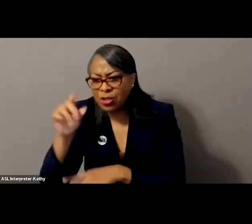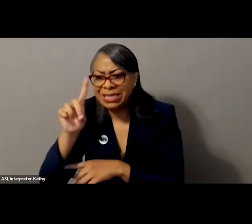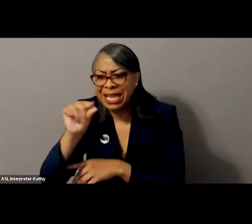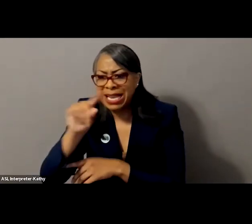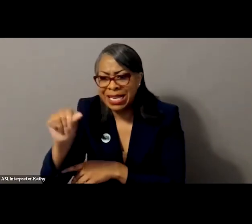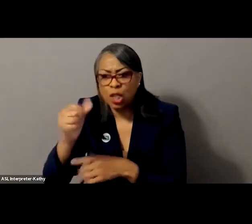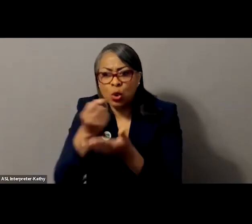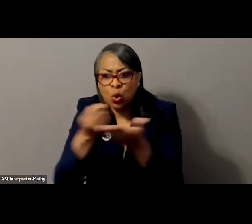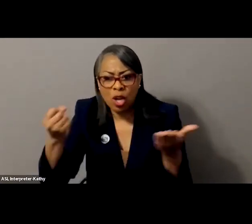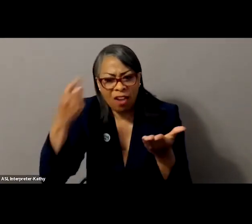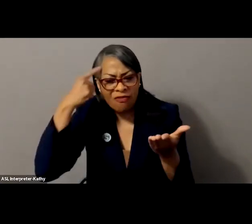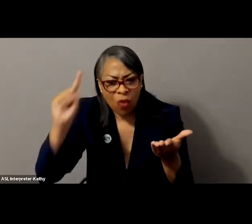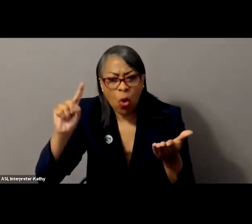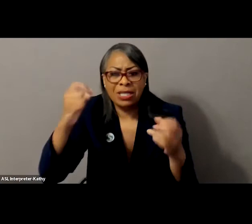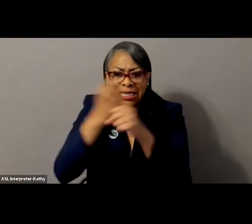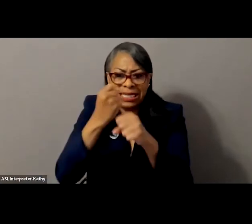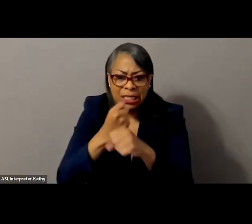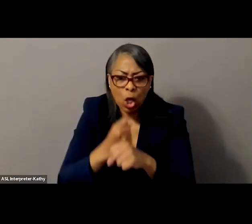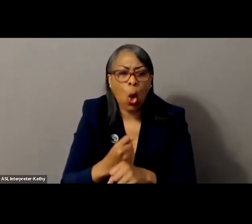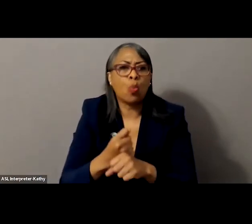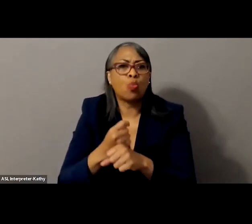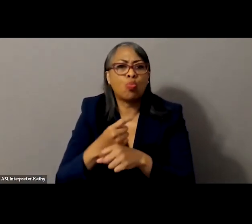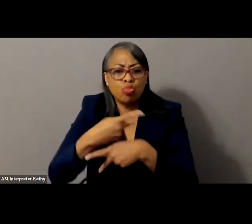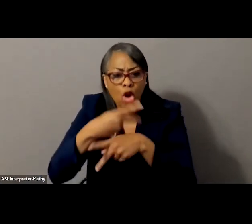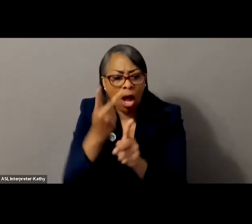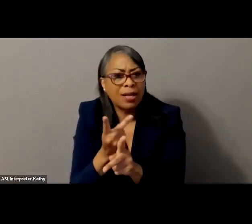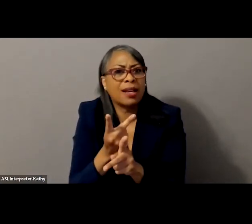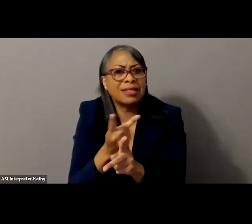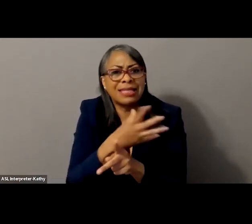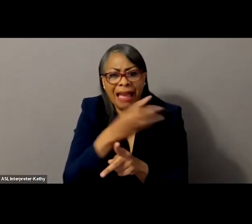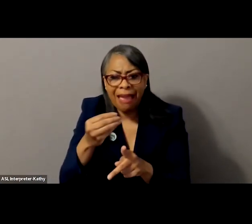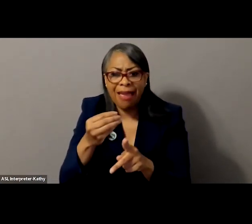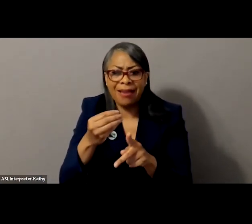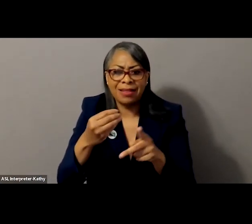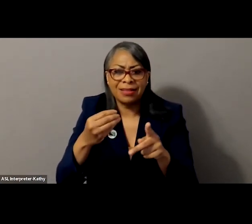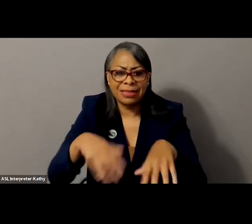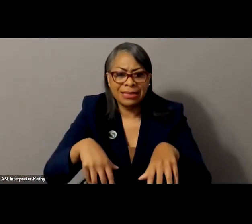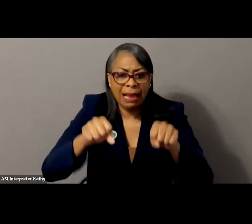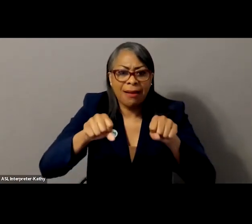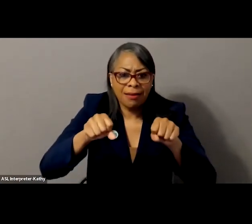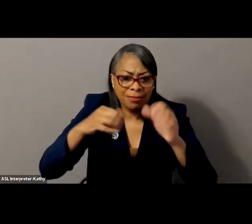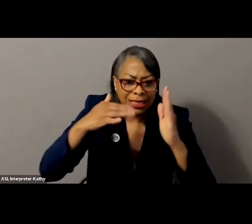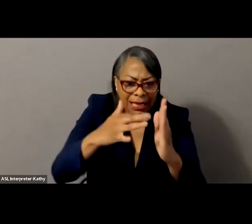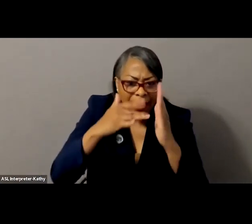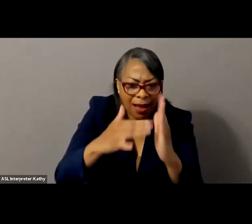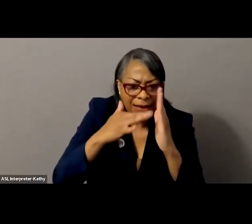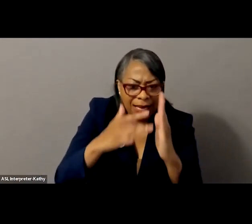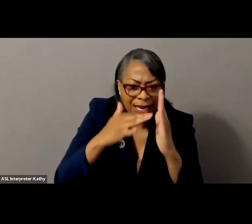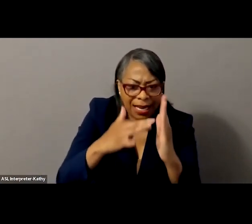potential use in data and statistical products, and conduct studies, particularly of the quality and the fit